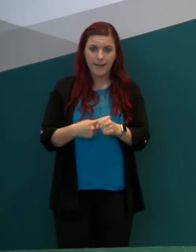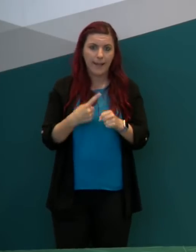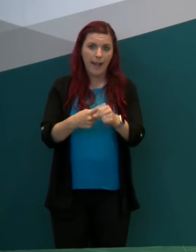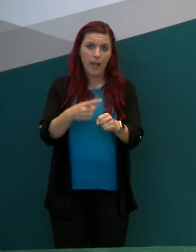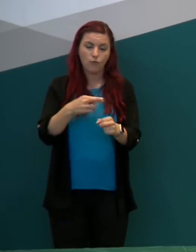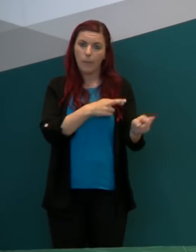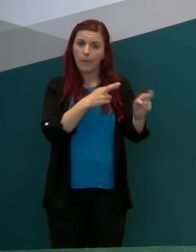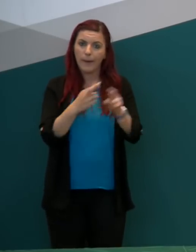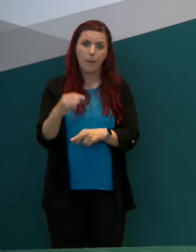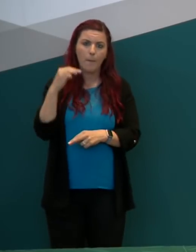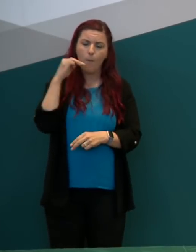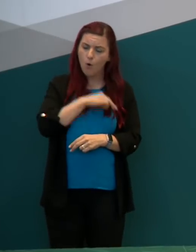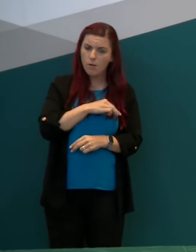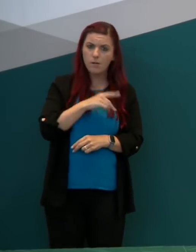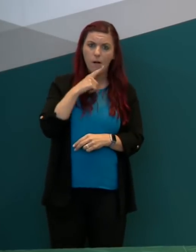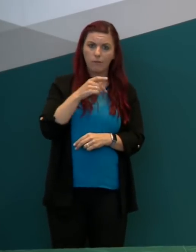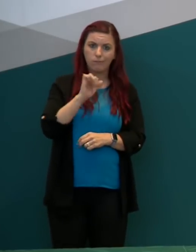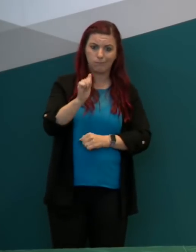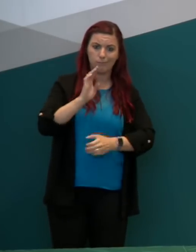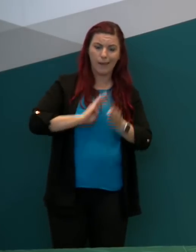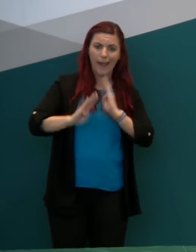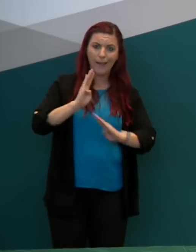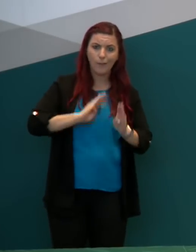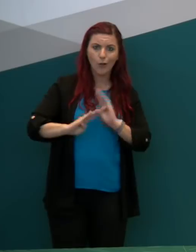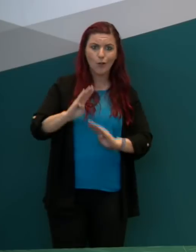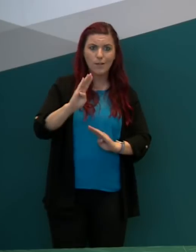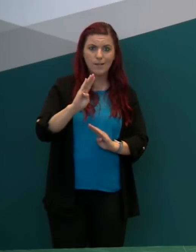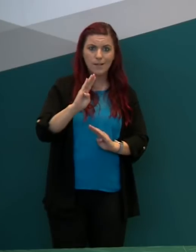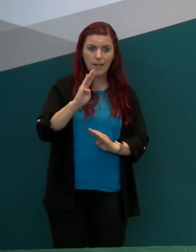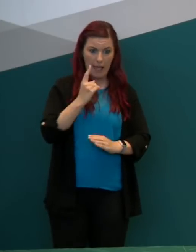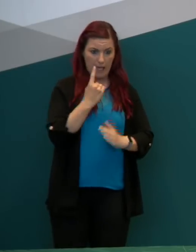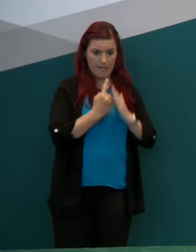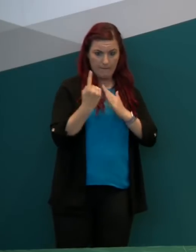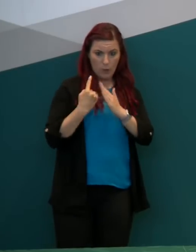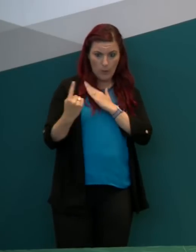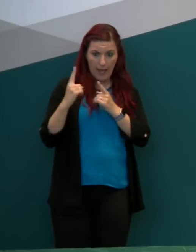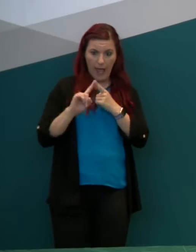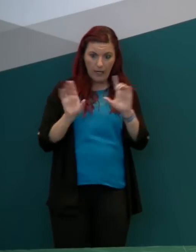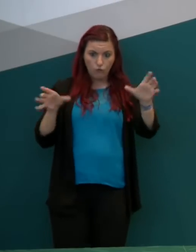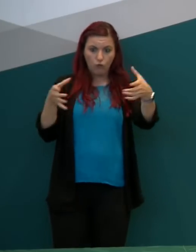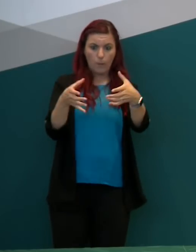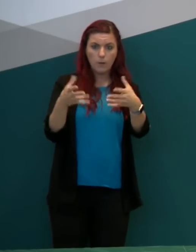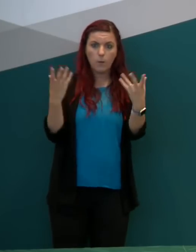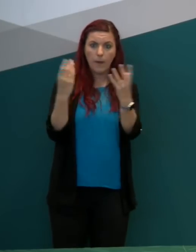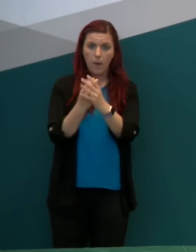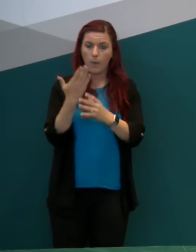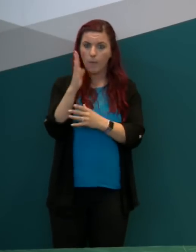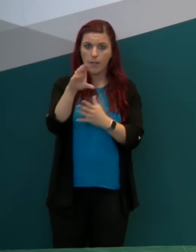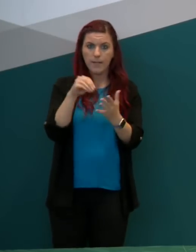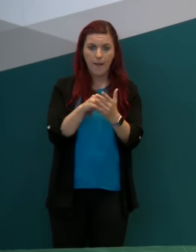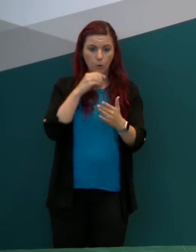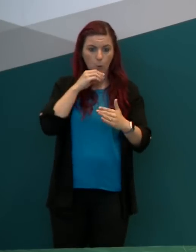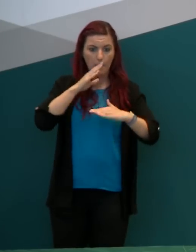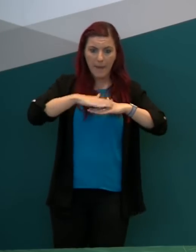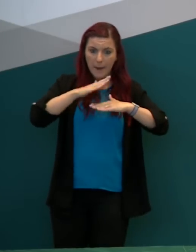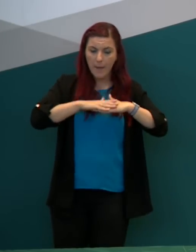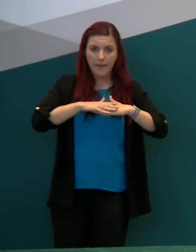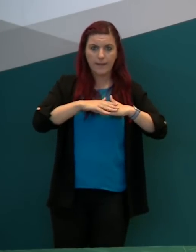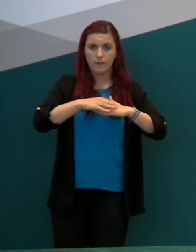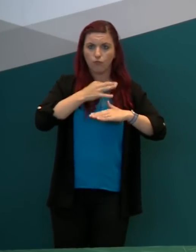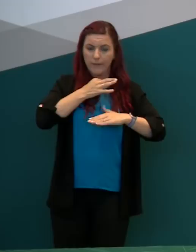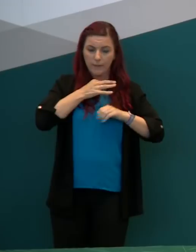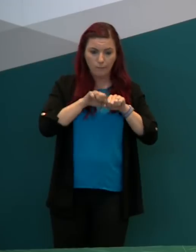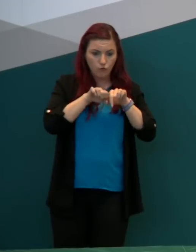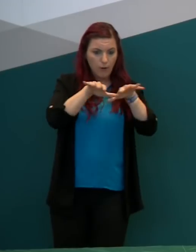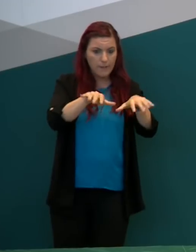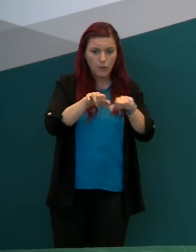importance of the behaviours, both individually and collectively, that we have to have that minimise the risk of transmission of this virus.